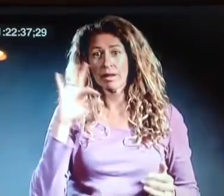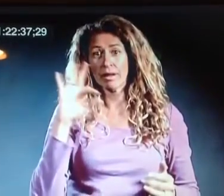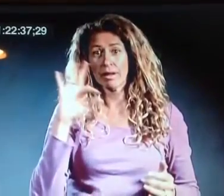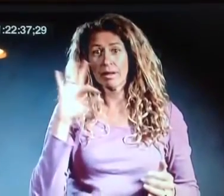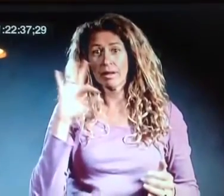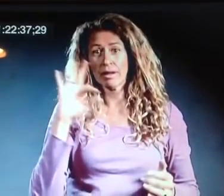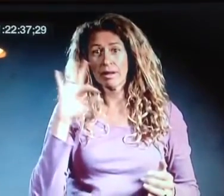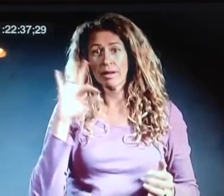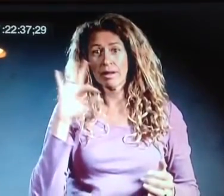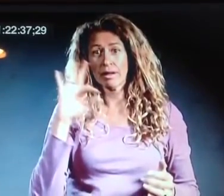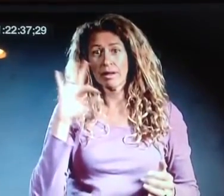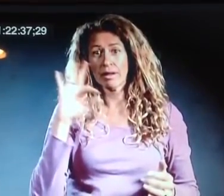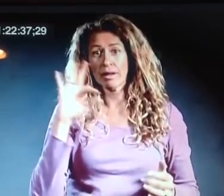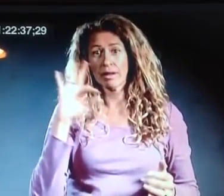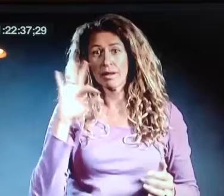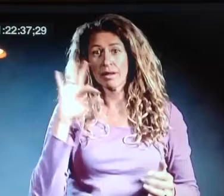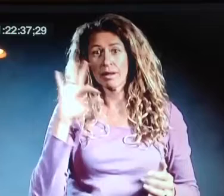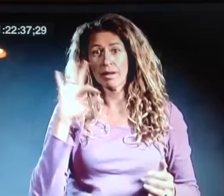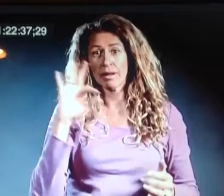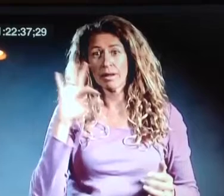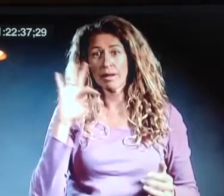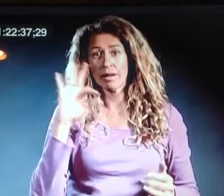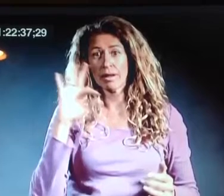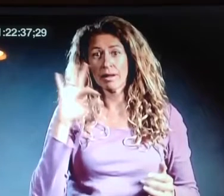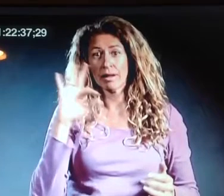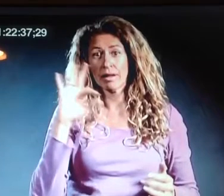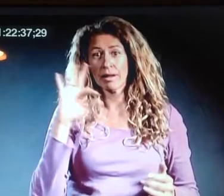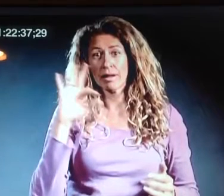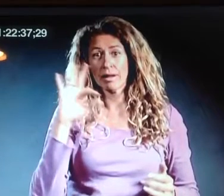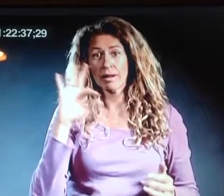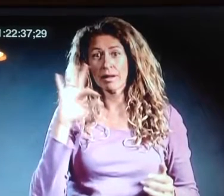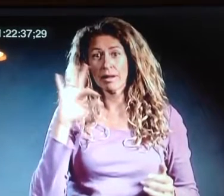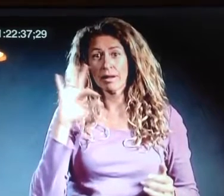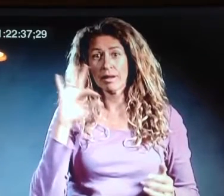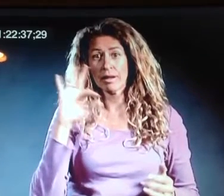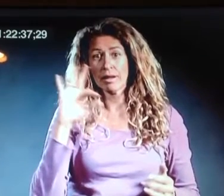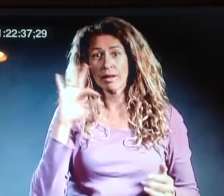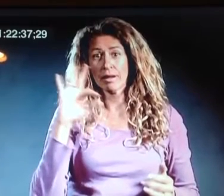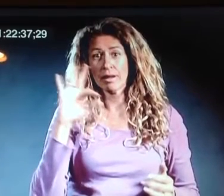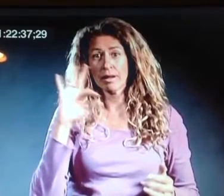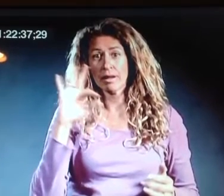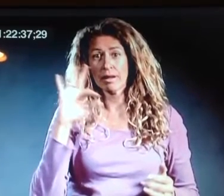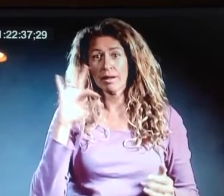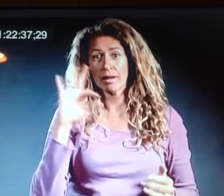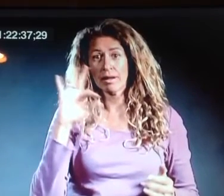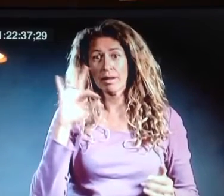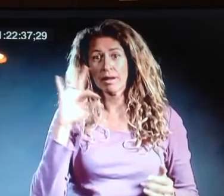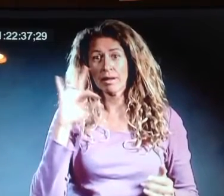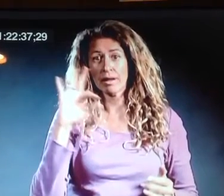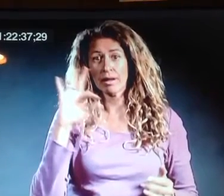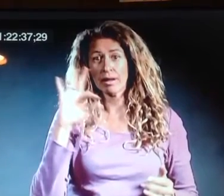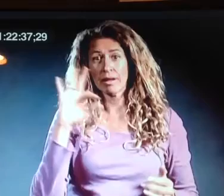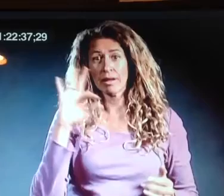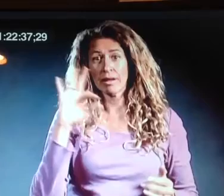My, and full of tumbleweeds. But that's not true. Arizona's not like that. My backyard is beautiful and